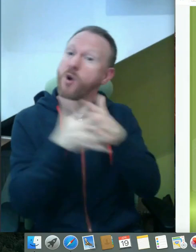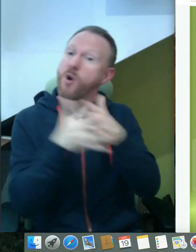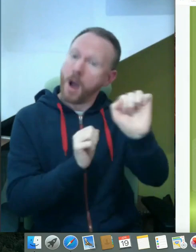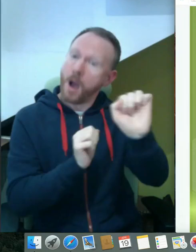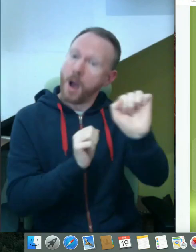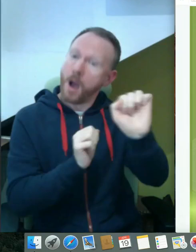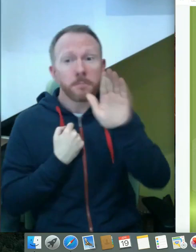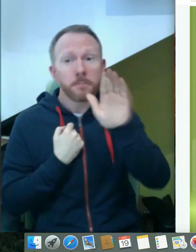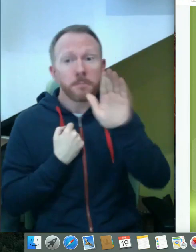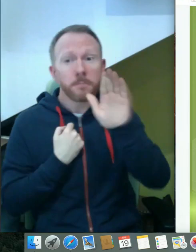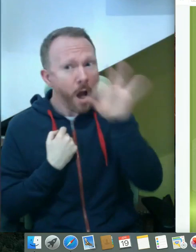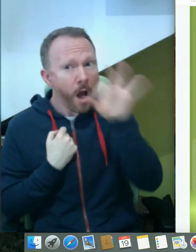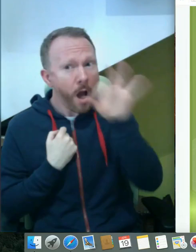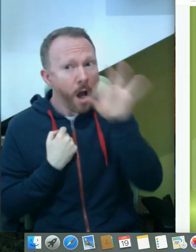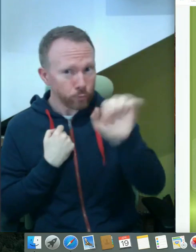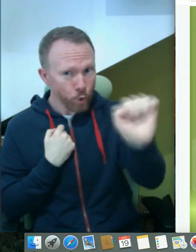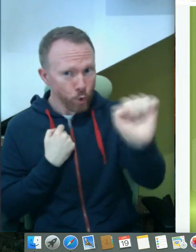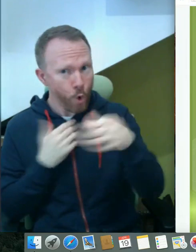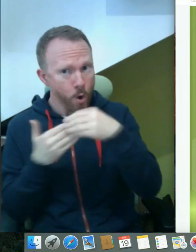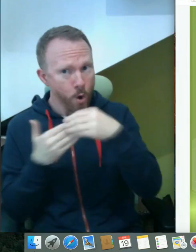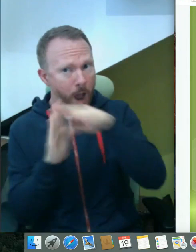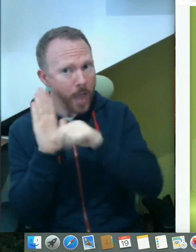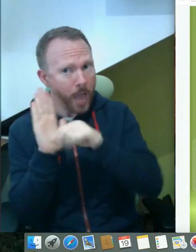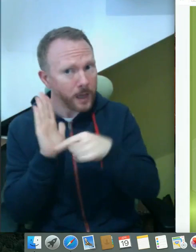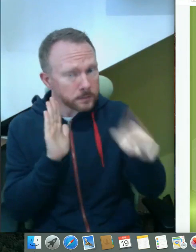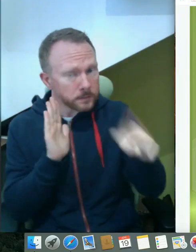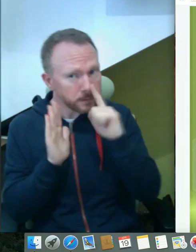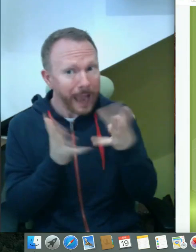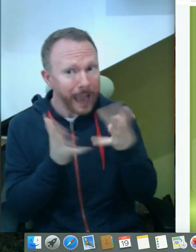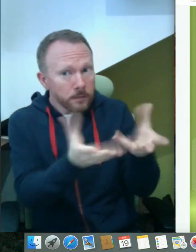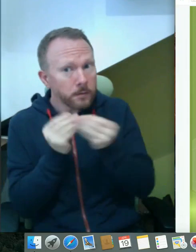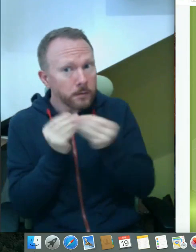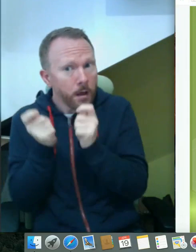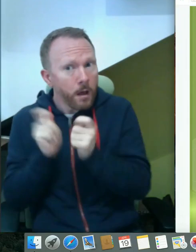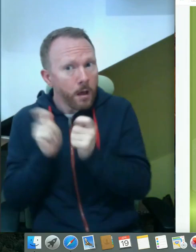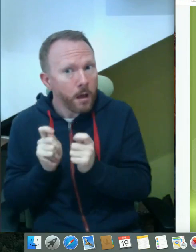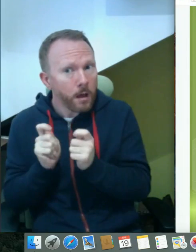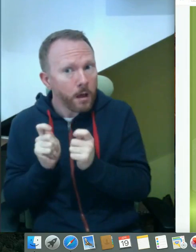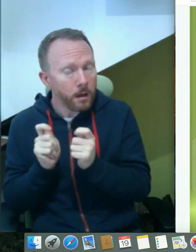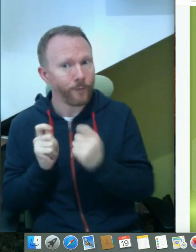and I sought permission to modify their best practices